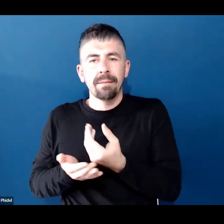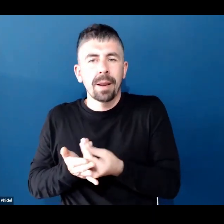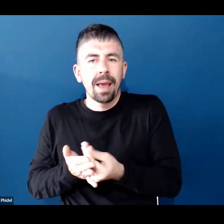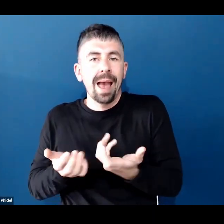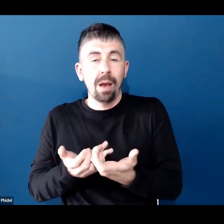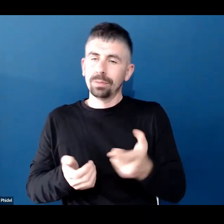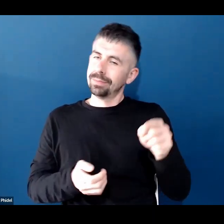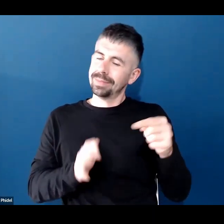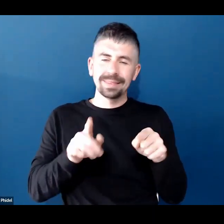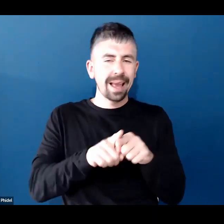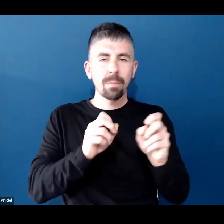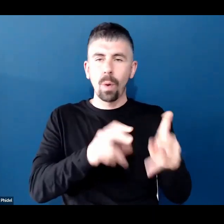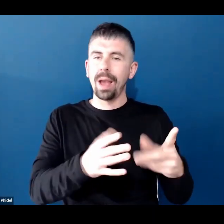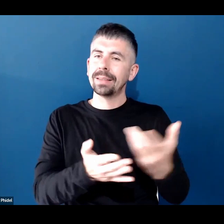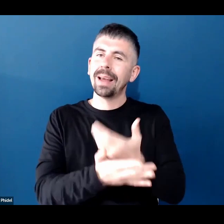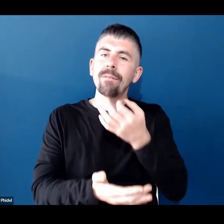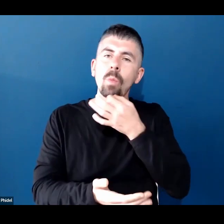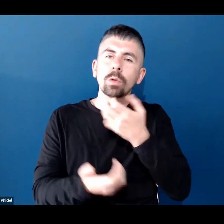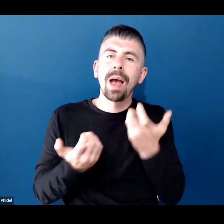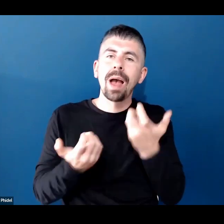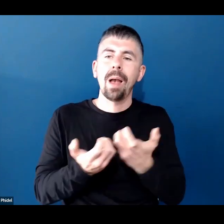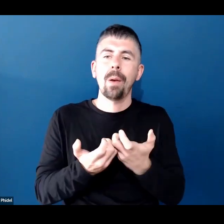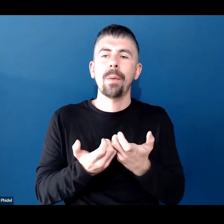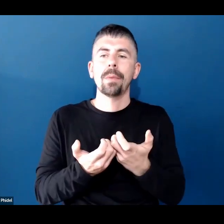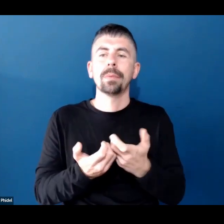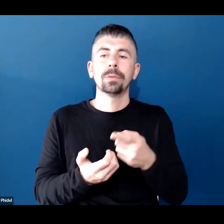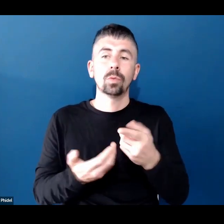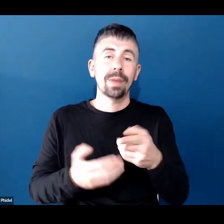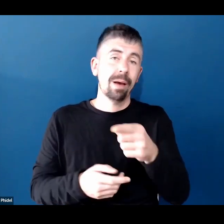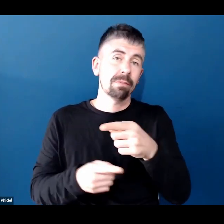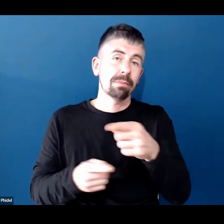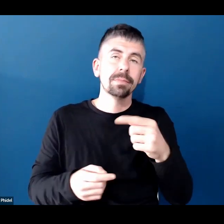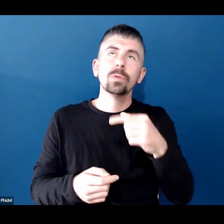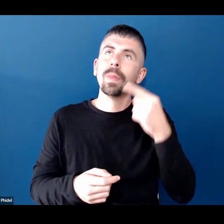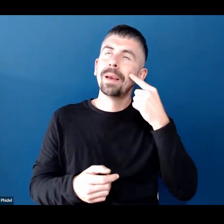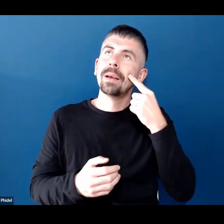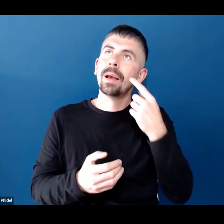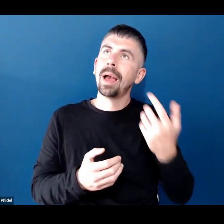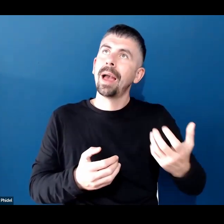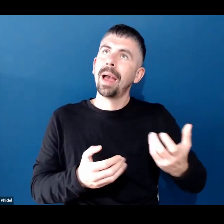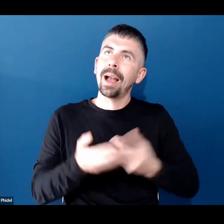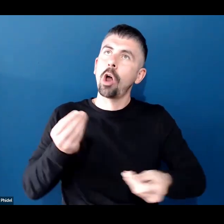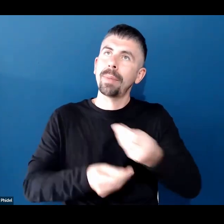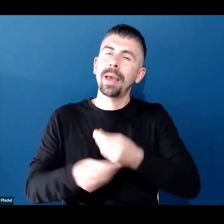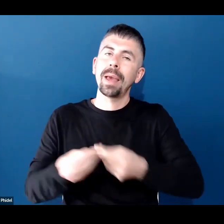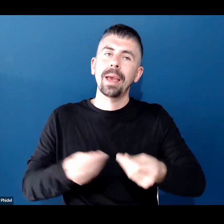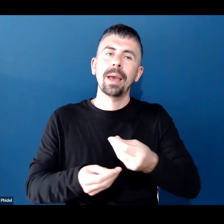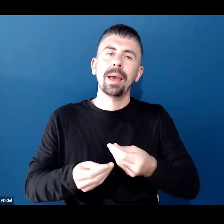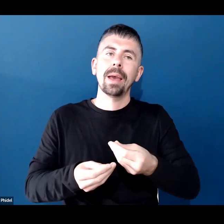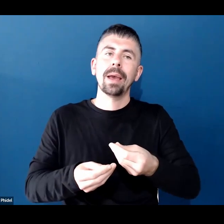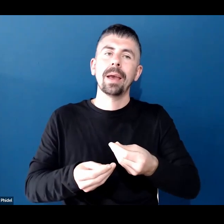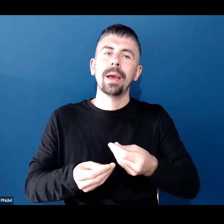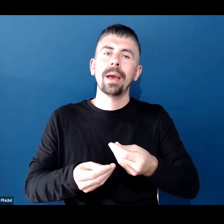reduction in revenues, same thing for a city. So now imagine at the level of the economy, we'll have to do this, except we're not following